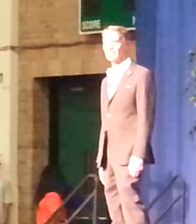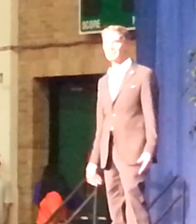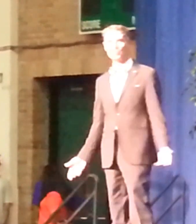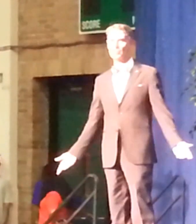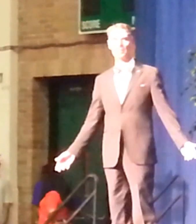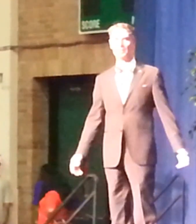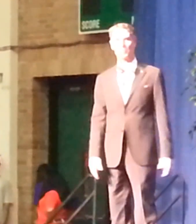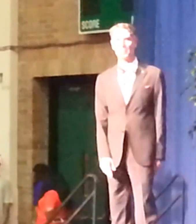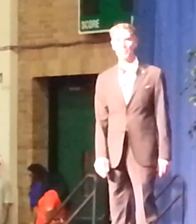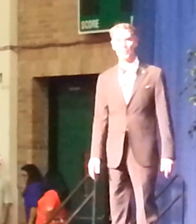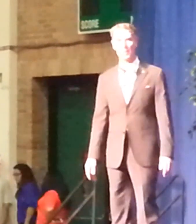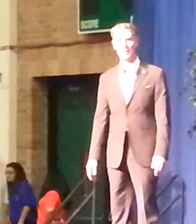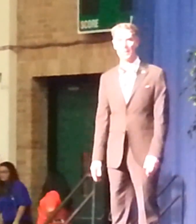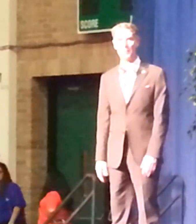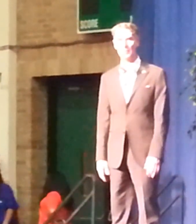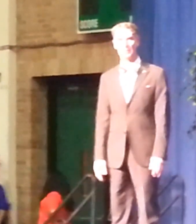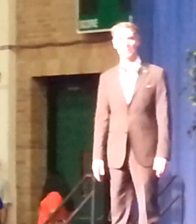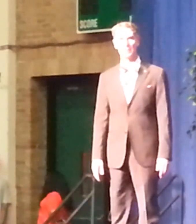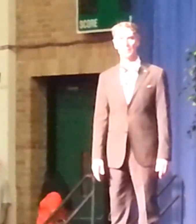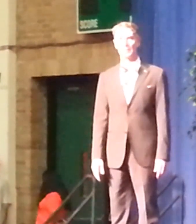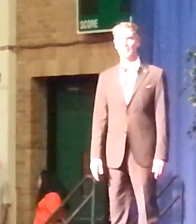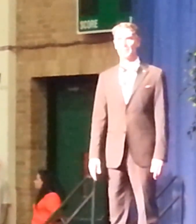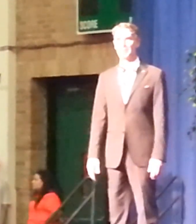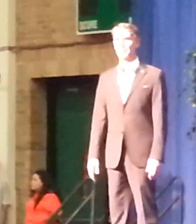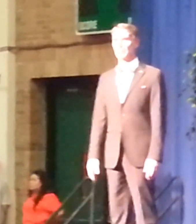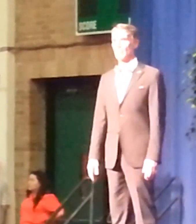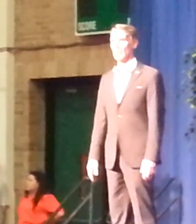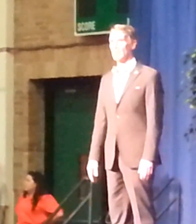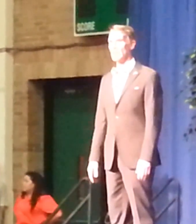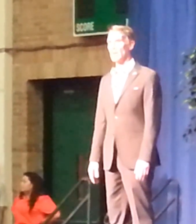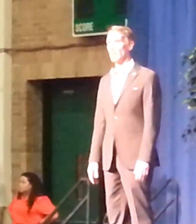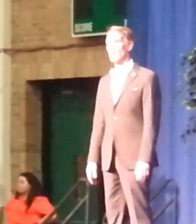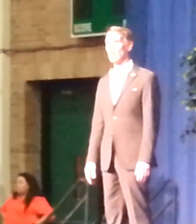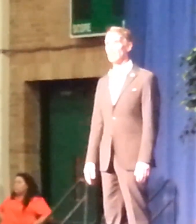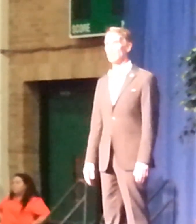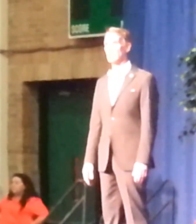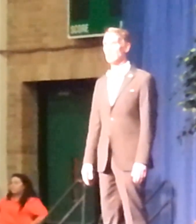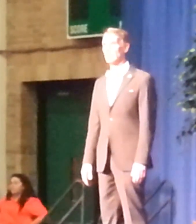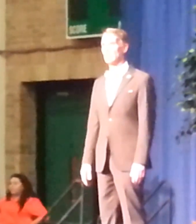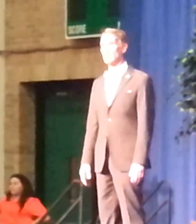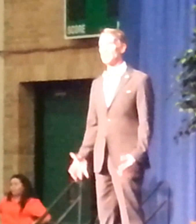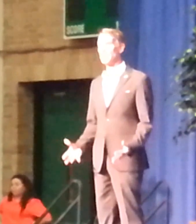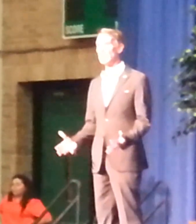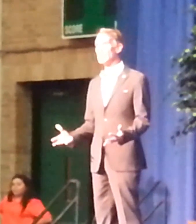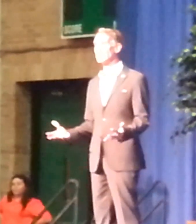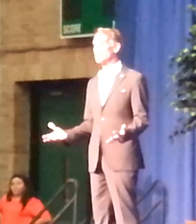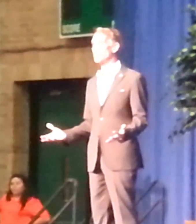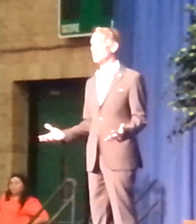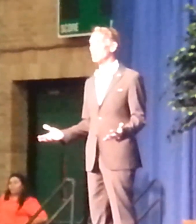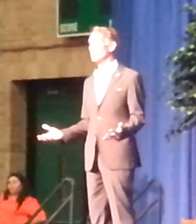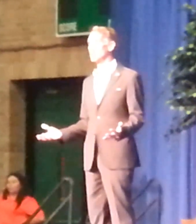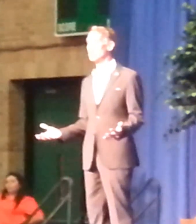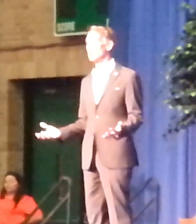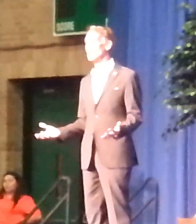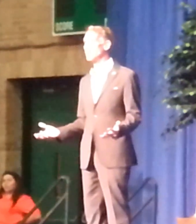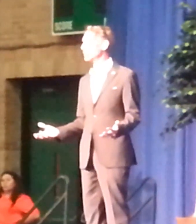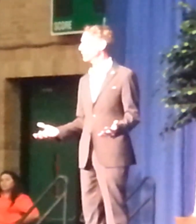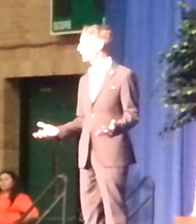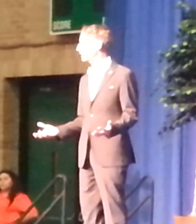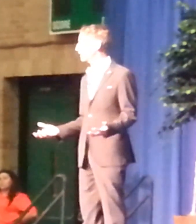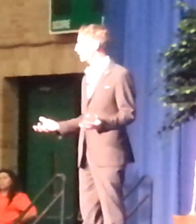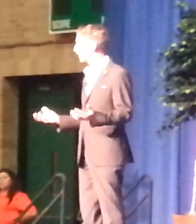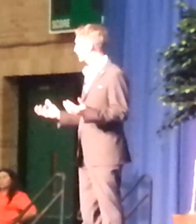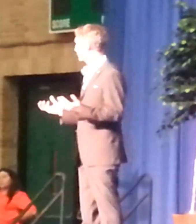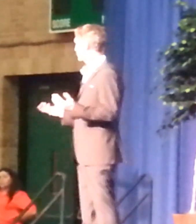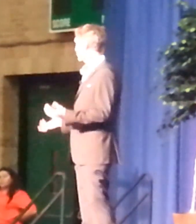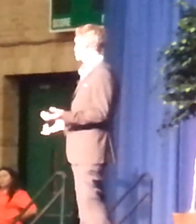exploring, that's usually not somebody you want to hang out with. Now, this plane disappeared in the Indian Ocean,